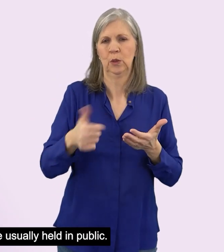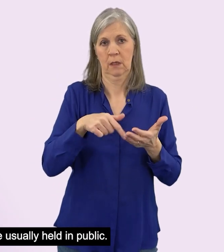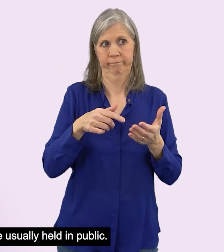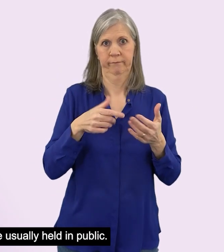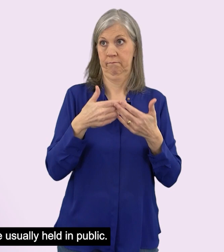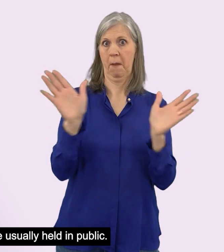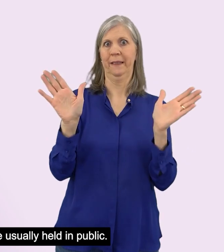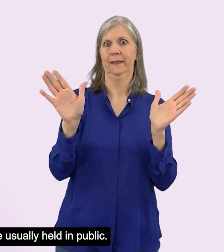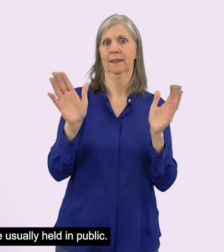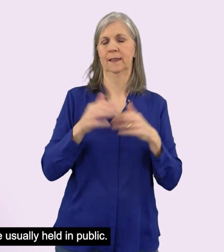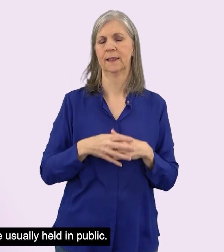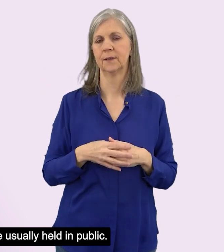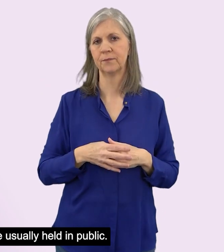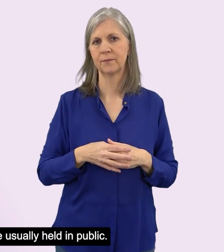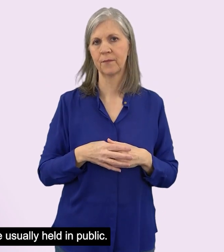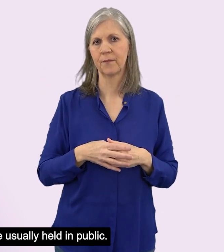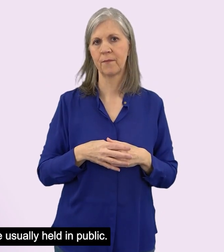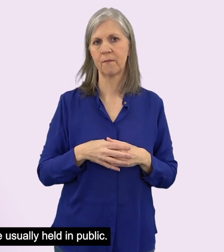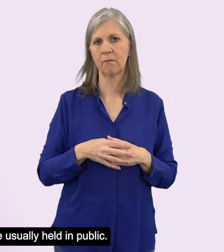are usually held in public.